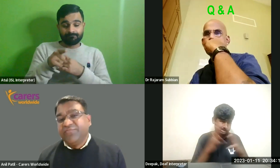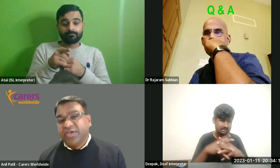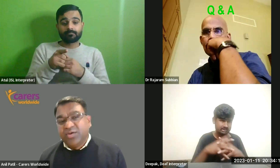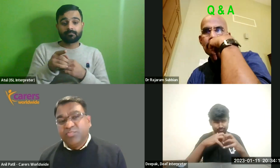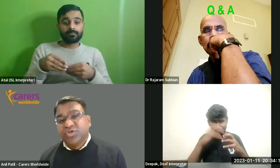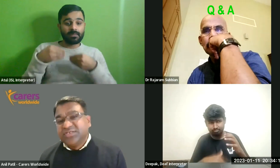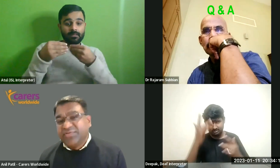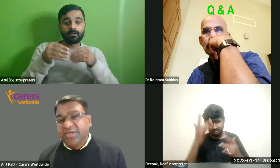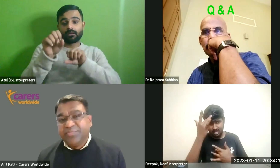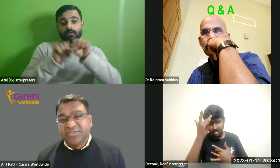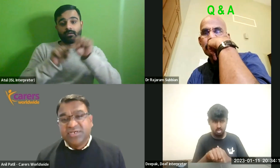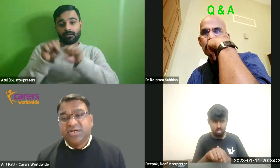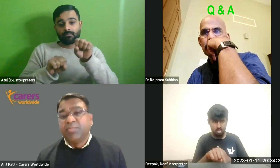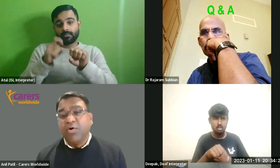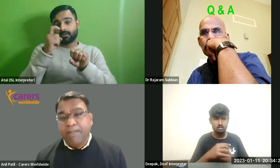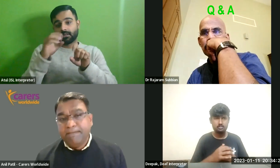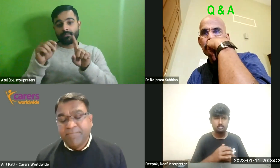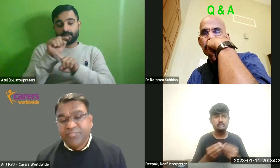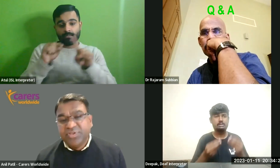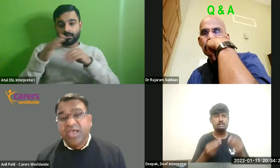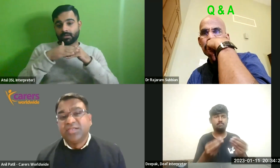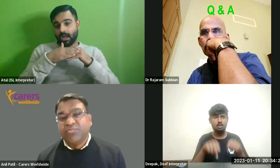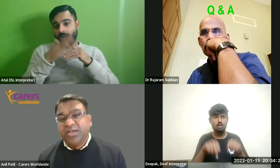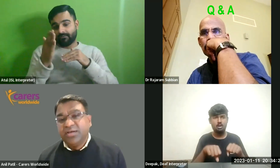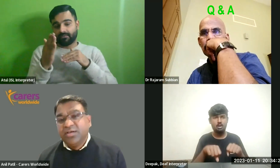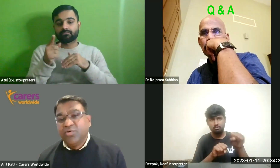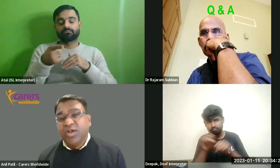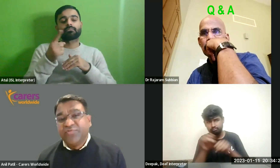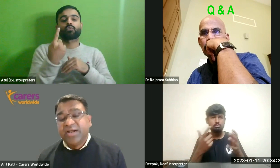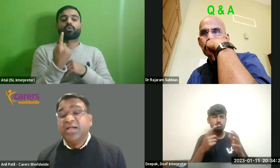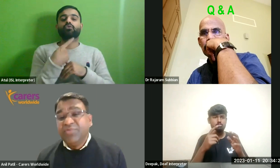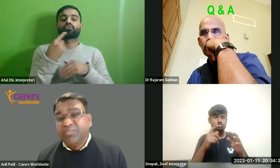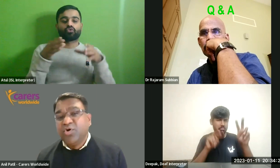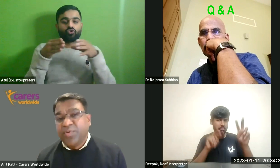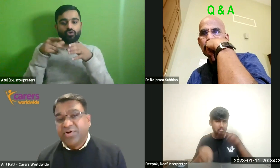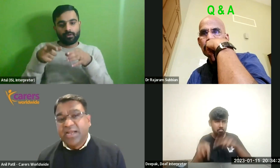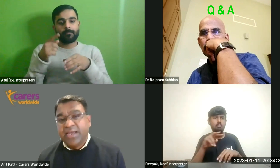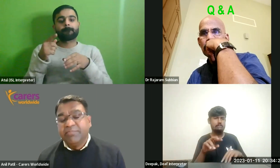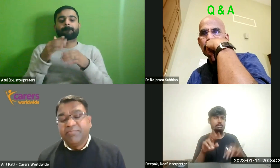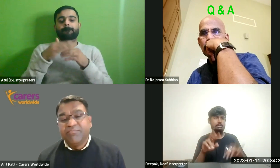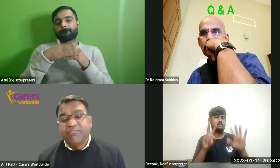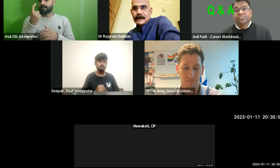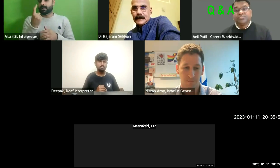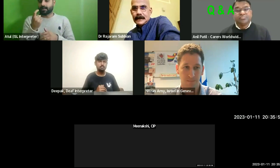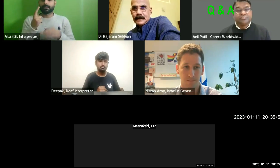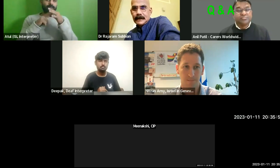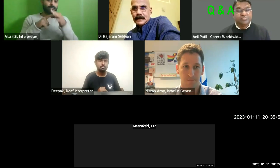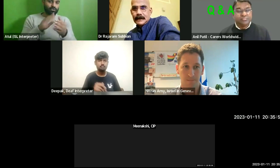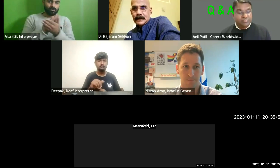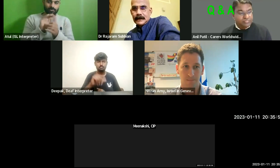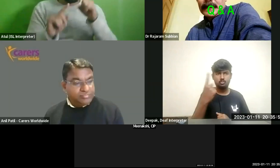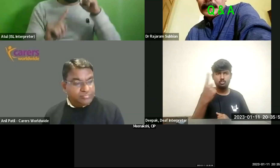given a certificate more than 70% and above. They are the one qualified and living below poverty line. This is